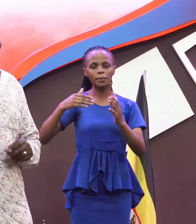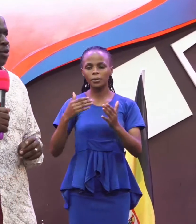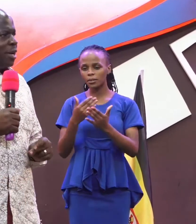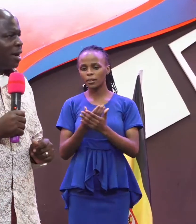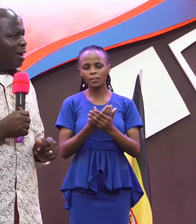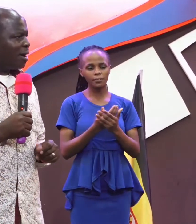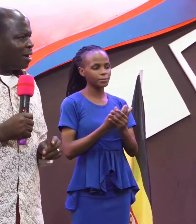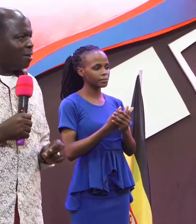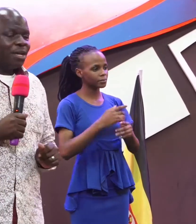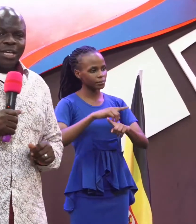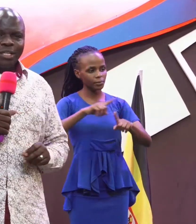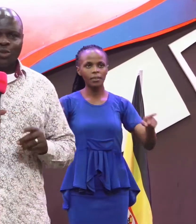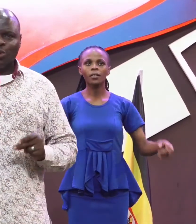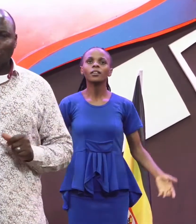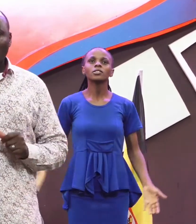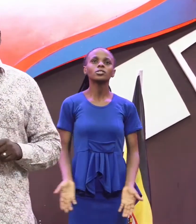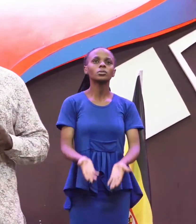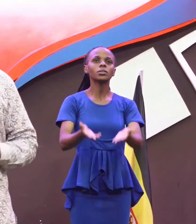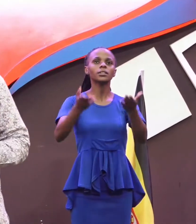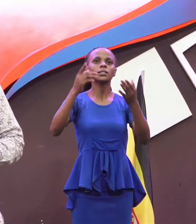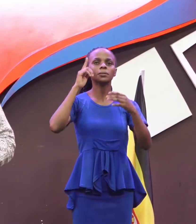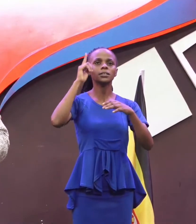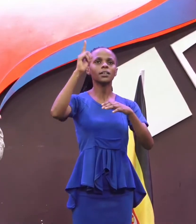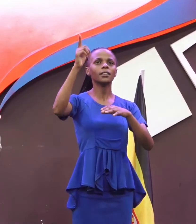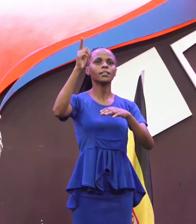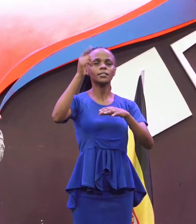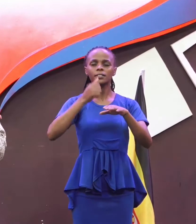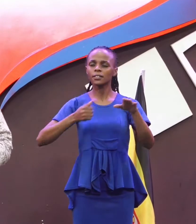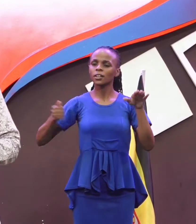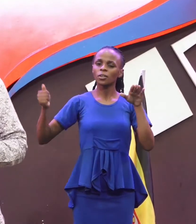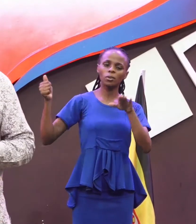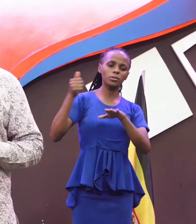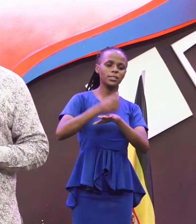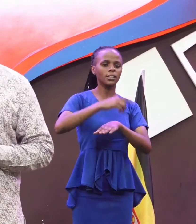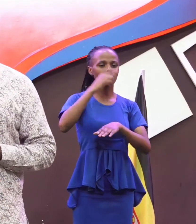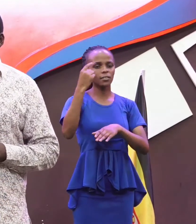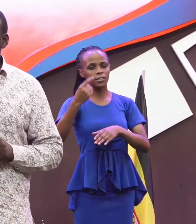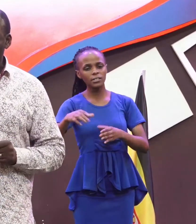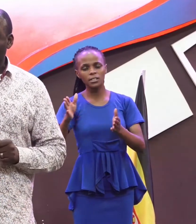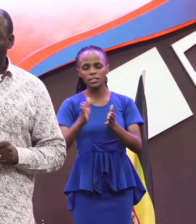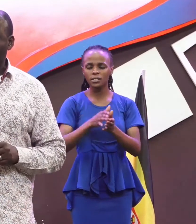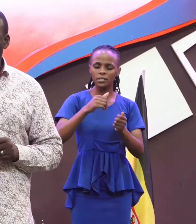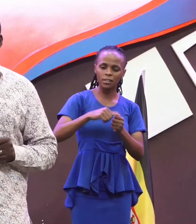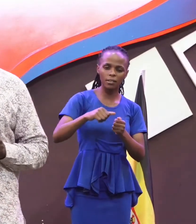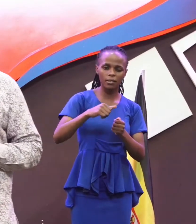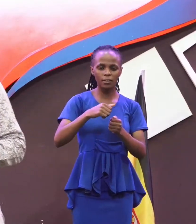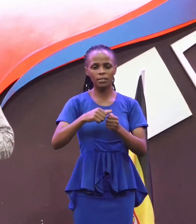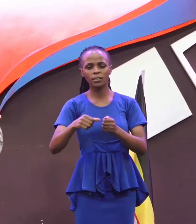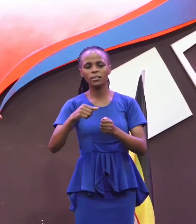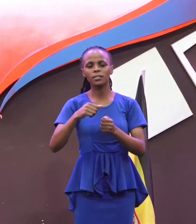okusinga byonna Yesu tukuyimusa okusinga feza